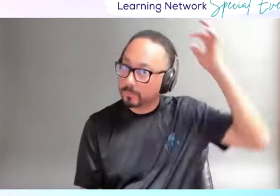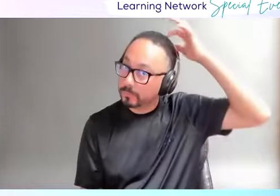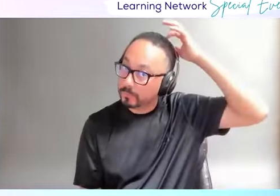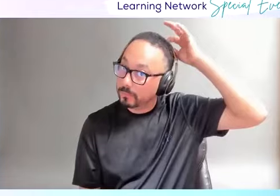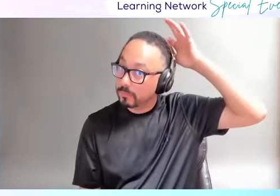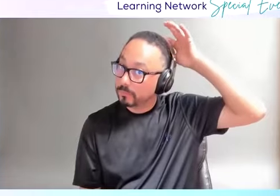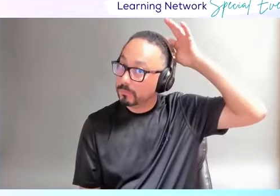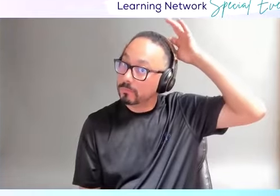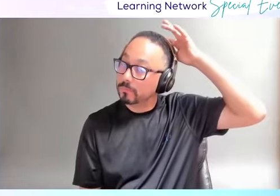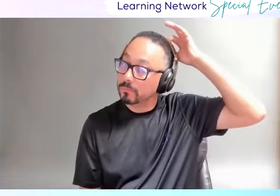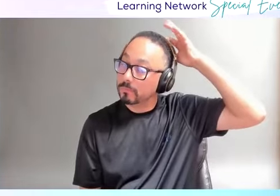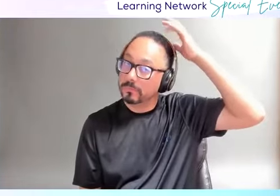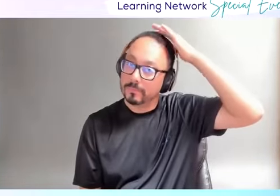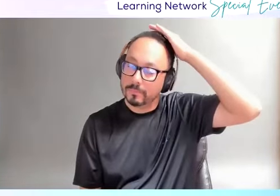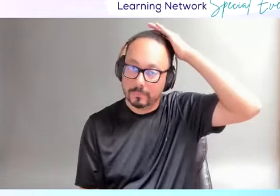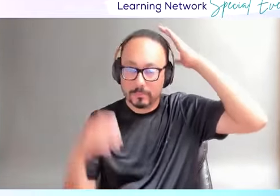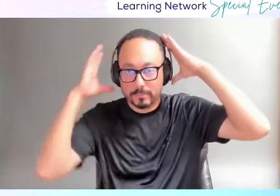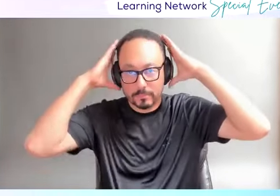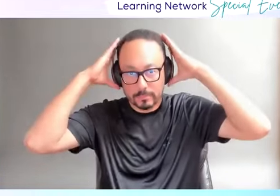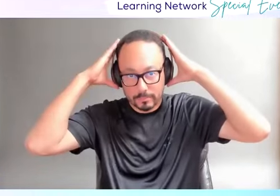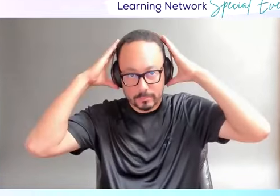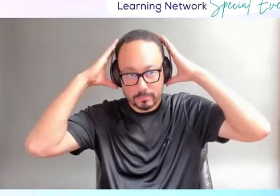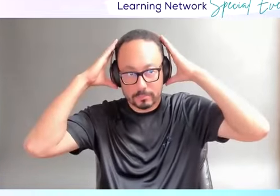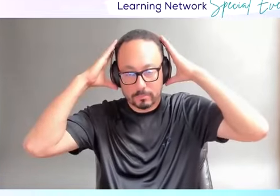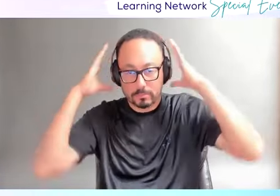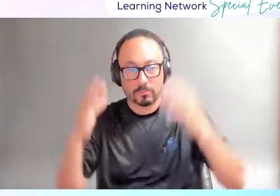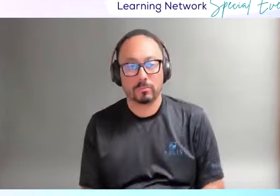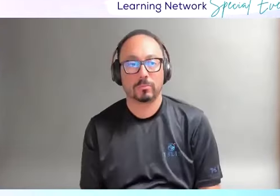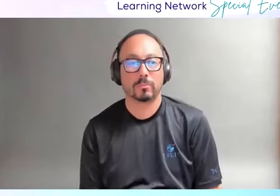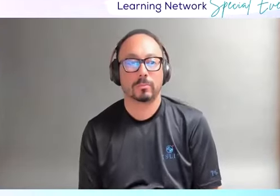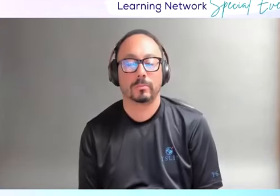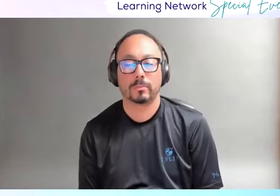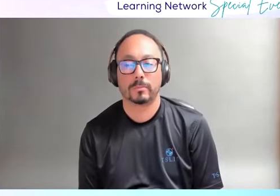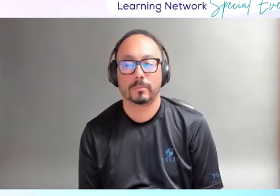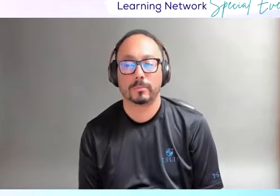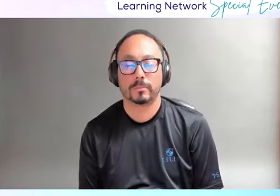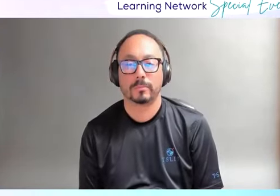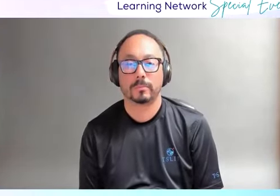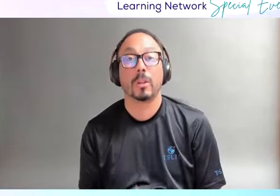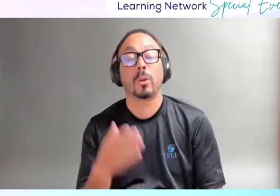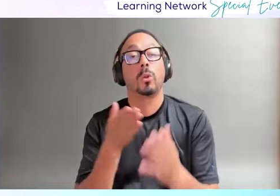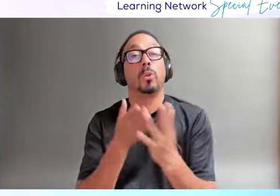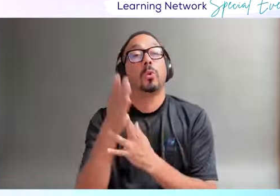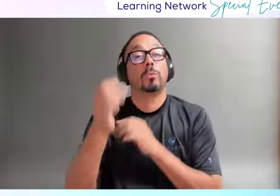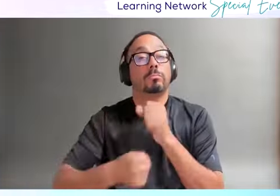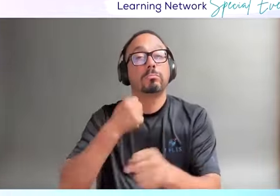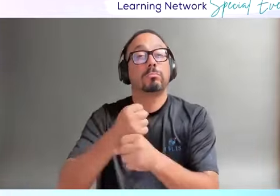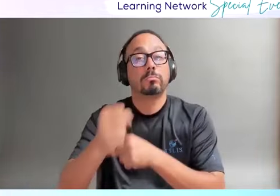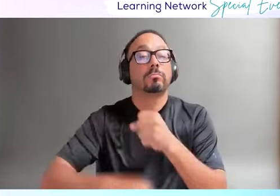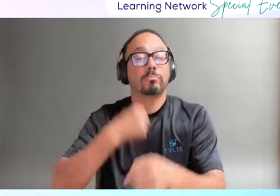of the slim, I would say, efforts over the years. You can see they go back